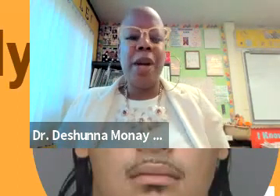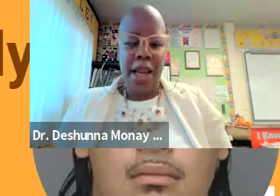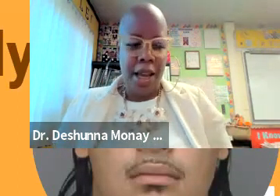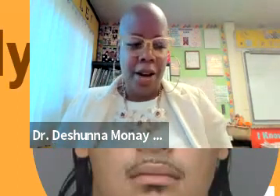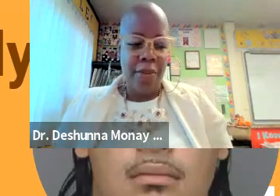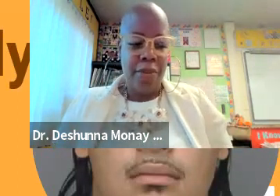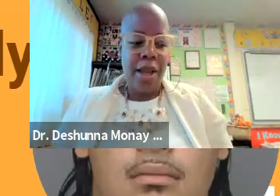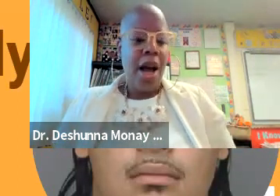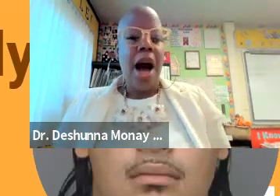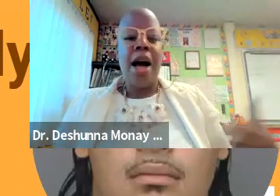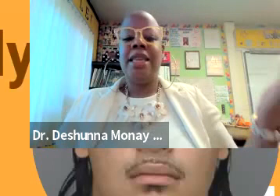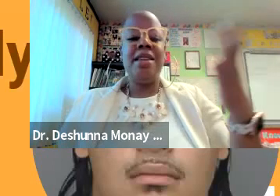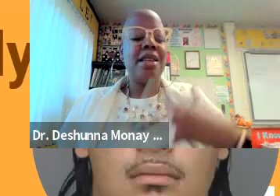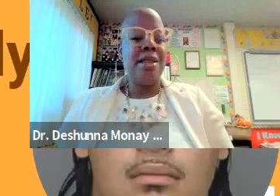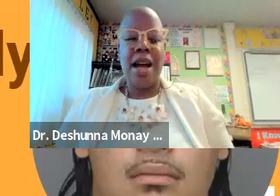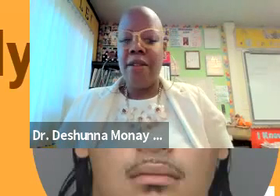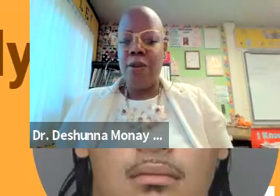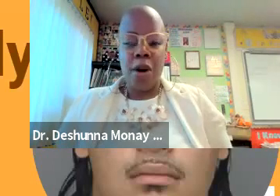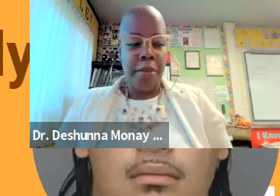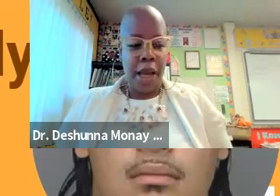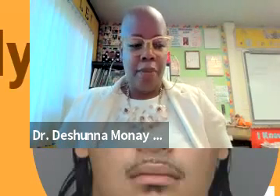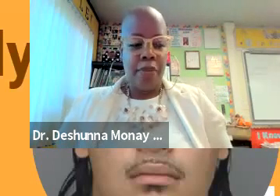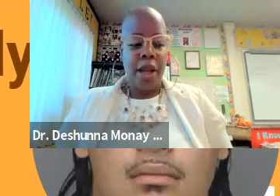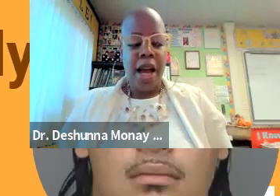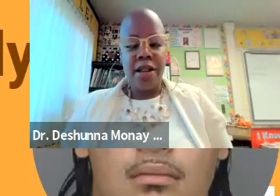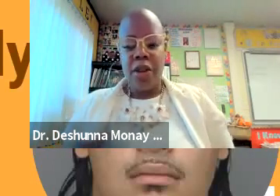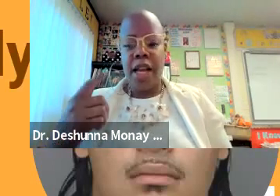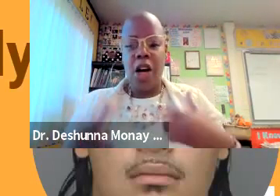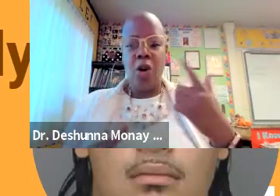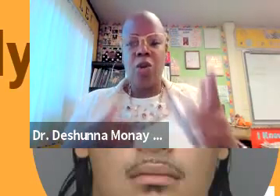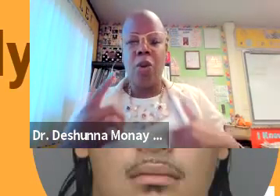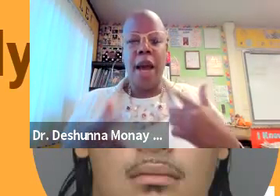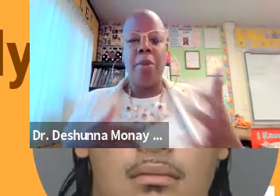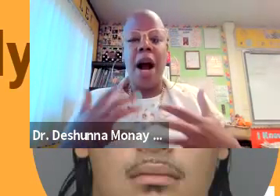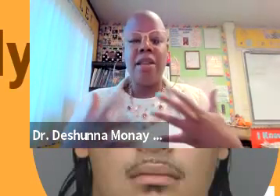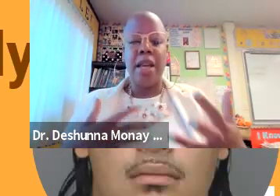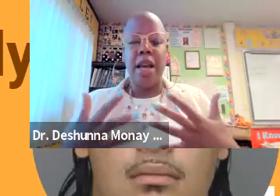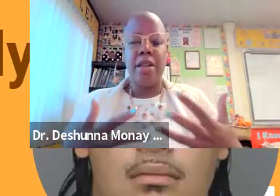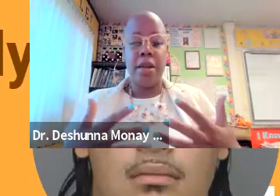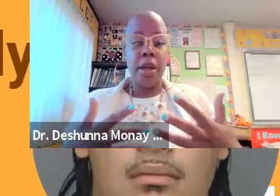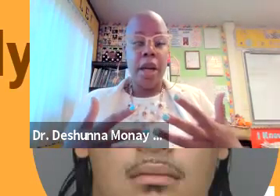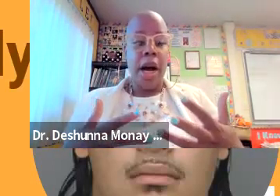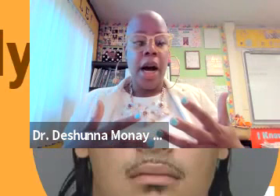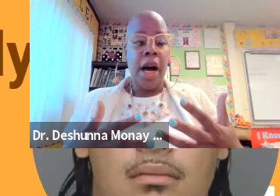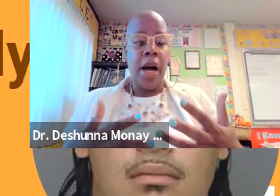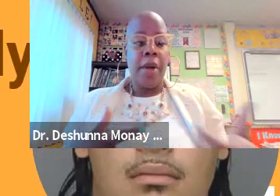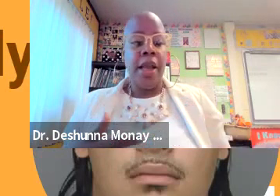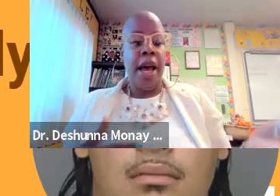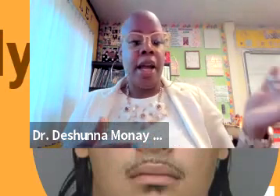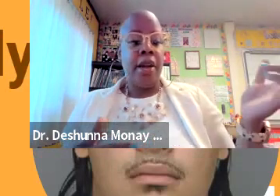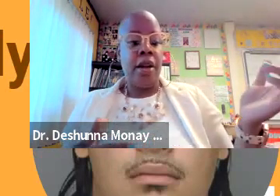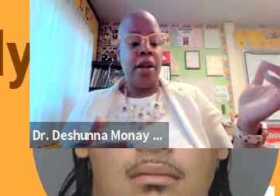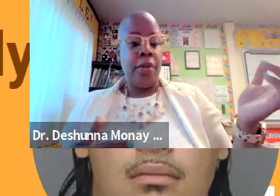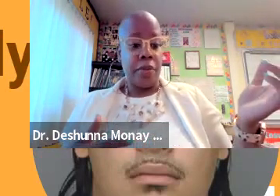I doing here? This is not for me. And so they go through that process